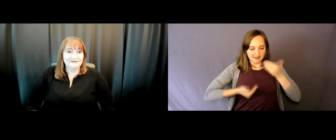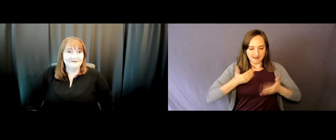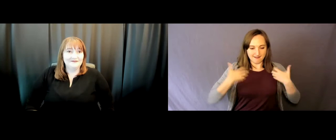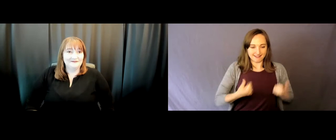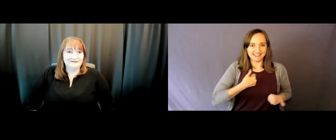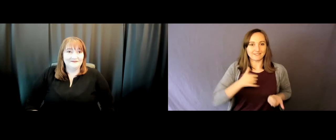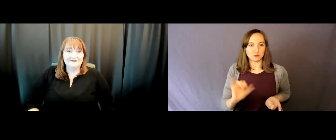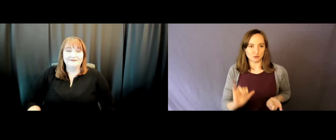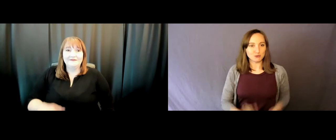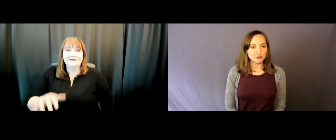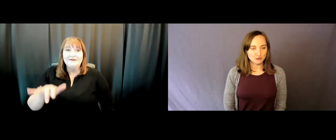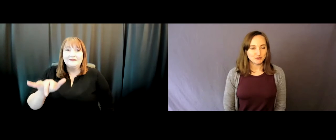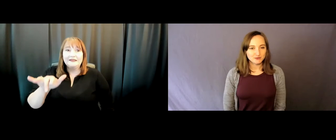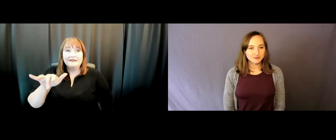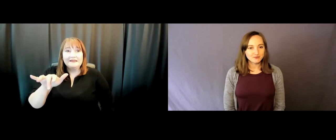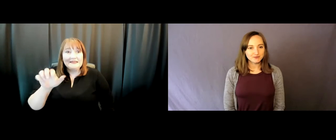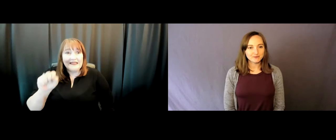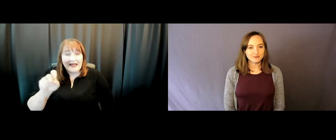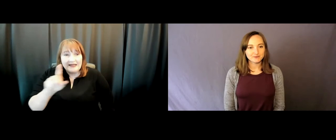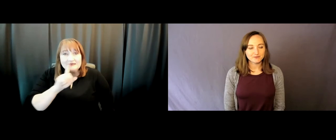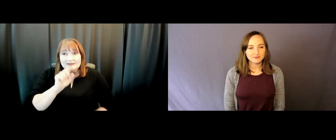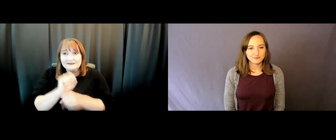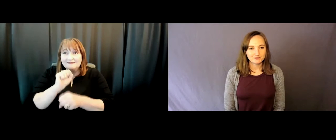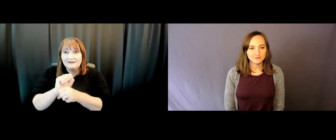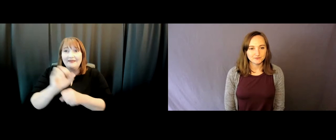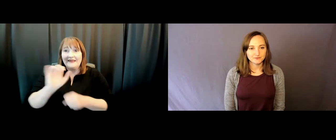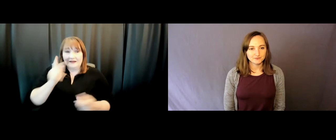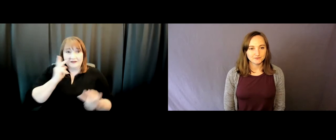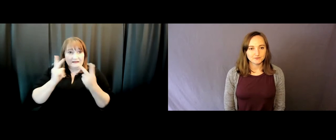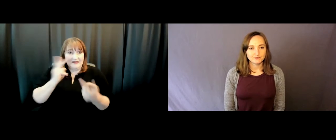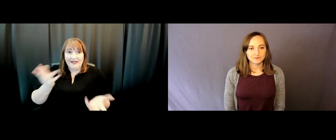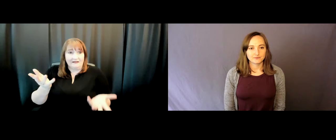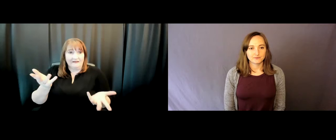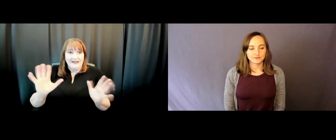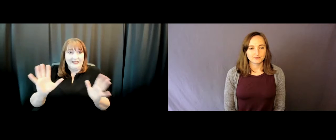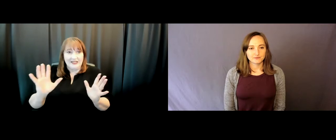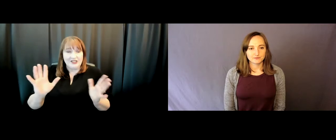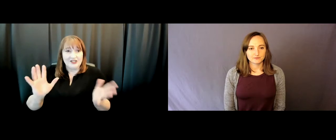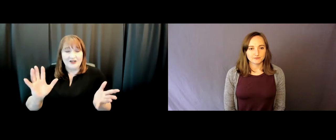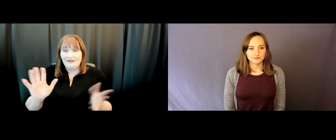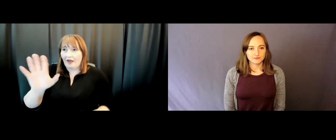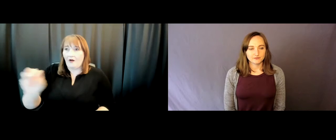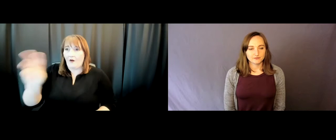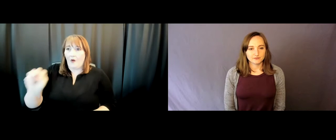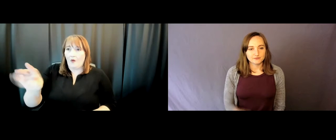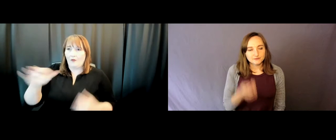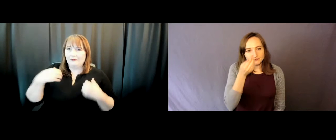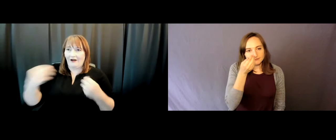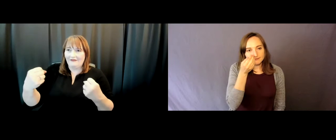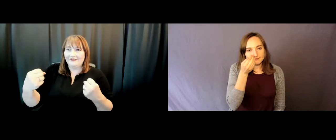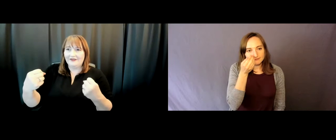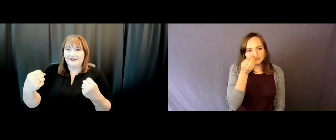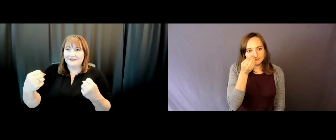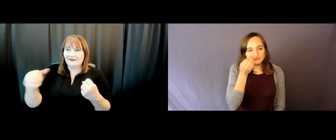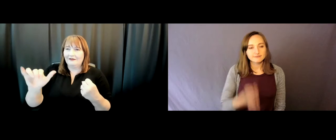Yes, absolutely. That is definitely what I've seen. I mean, just their own confidence has changed